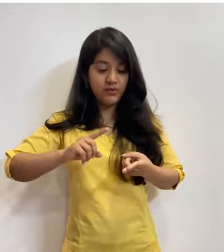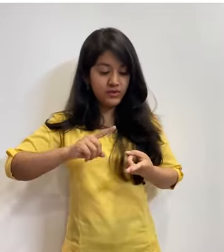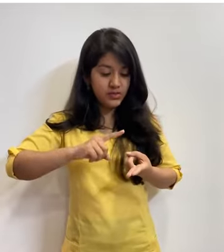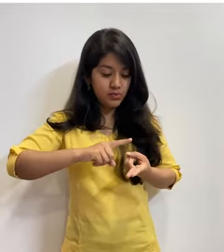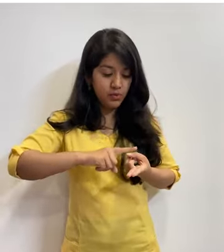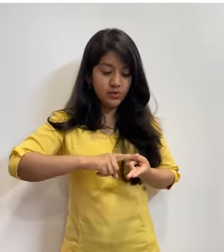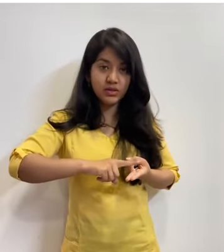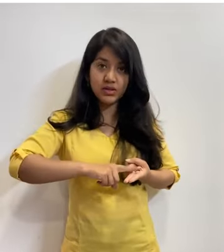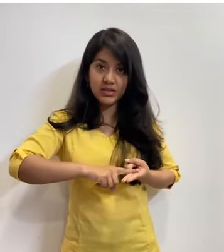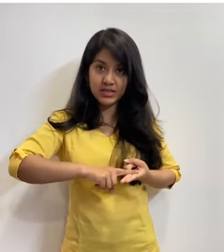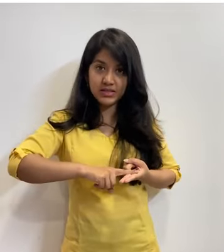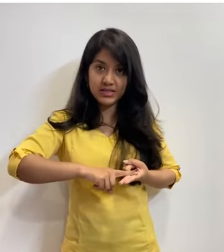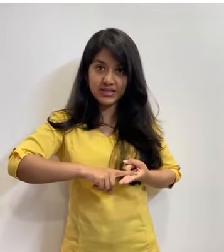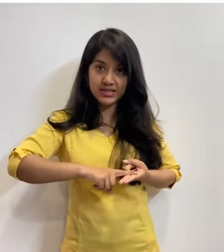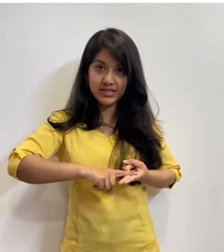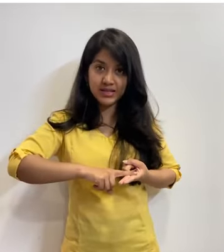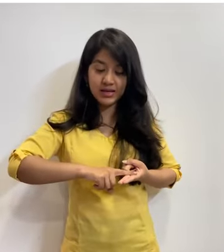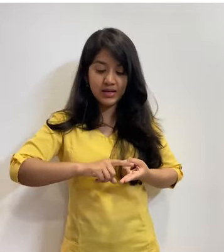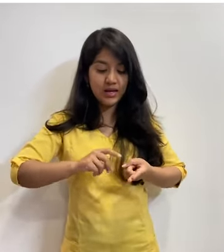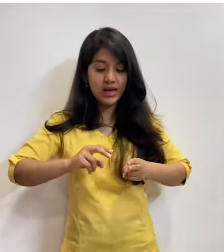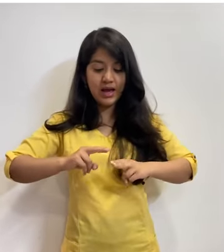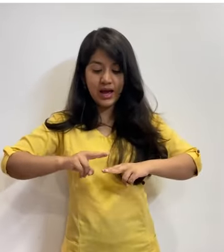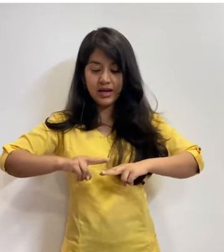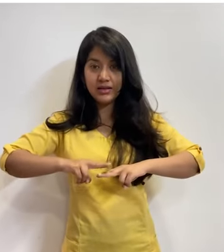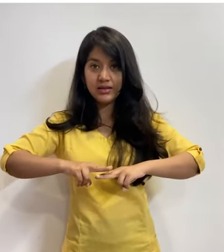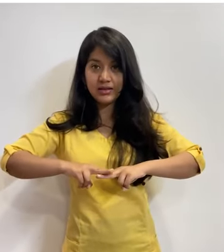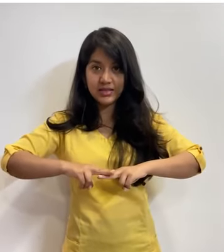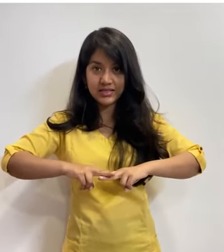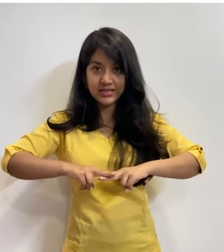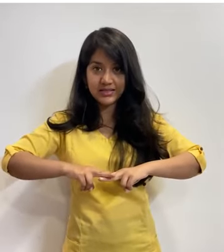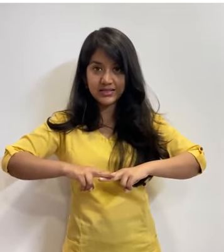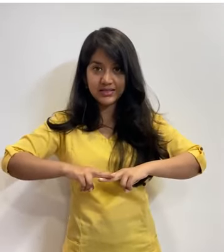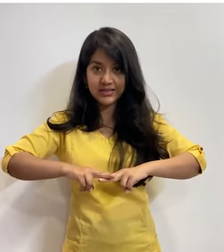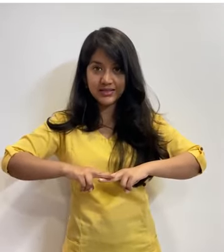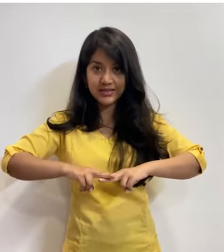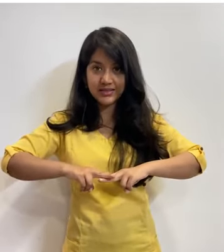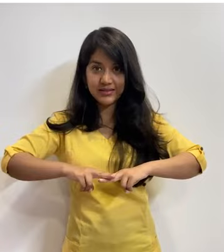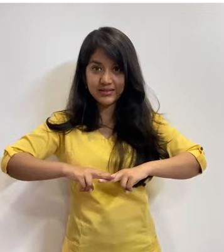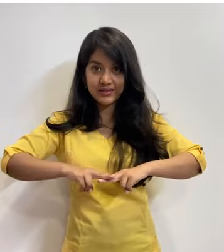is both this and this.